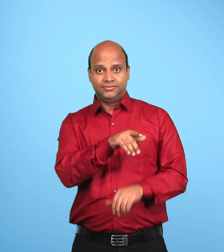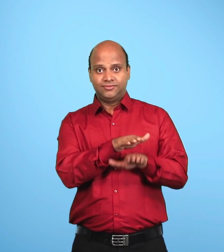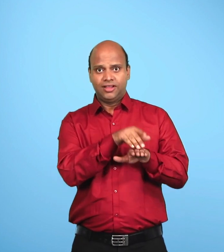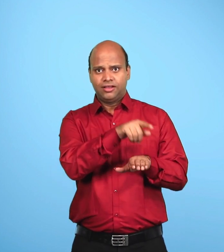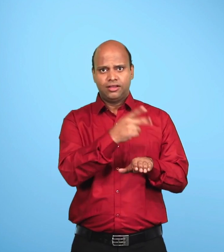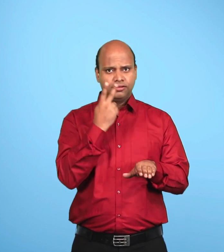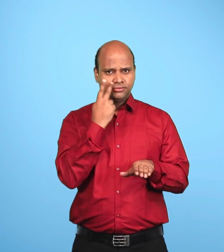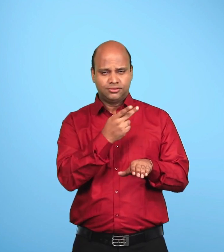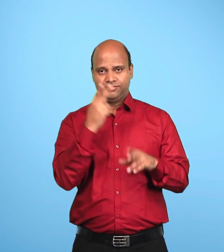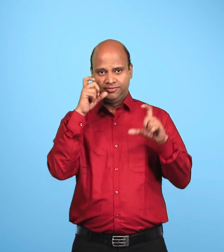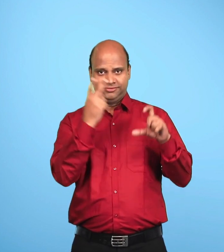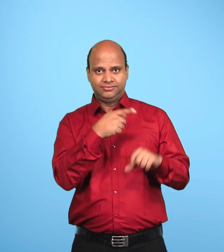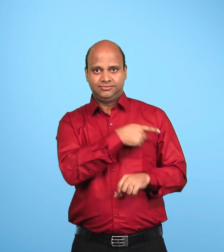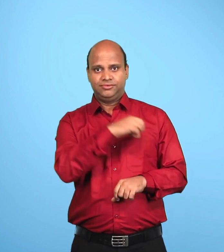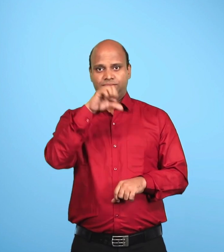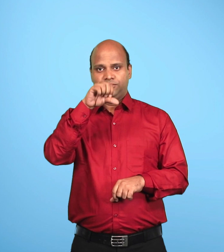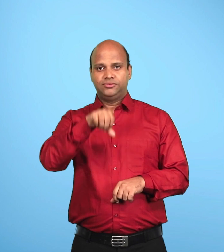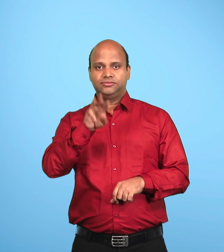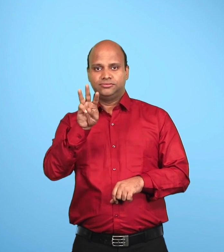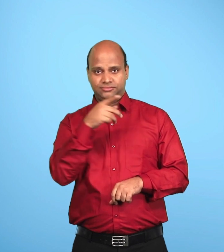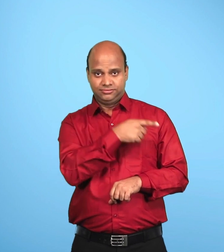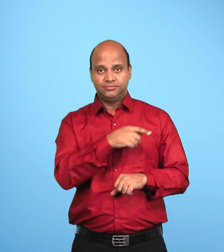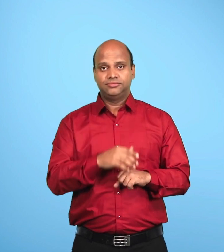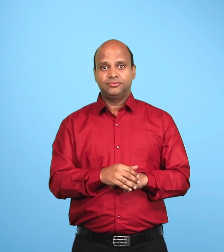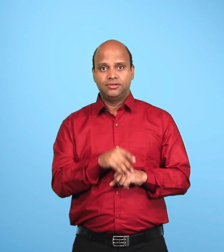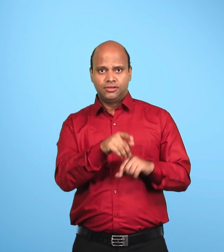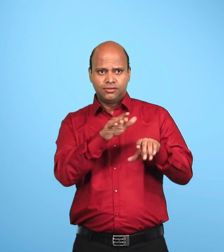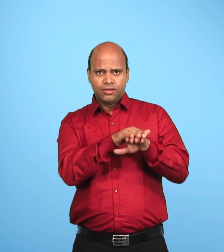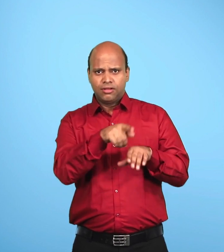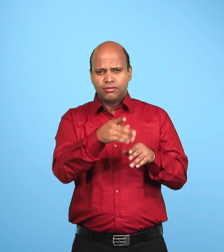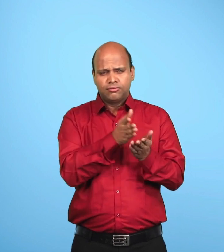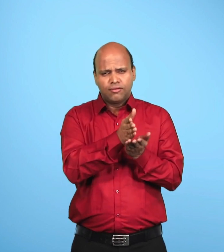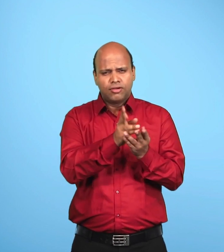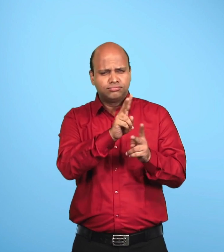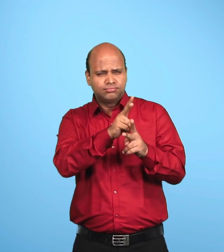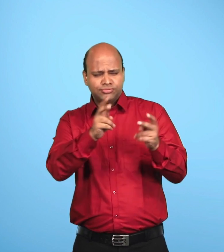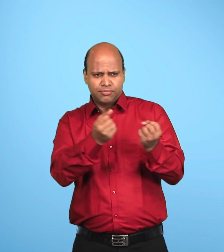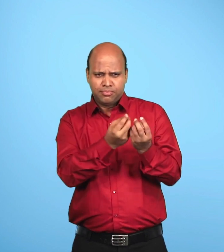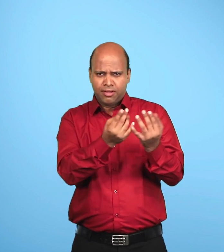Let us look at different kinds of fish. Some of these are shown in figure 9.3.